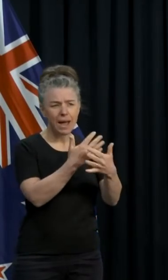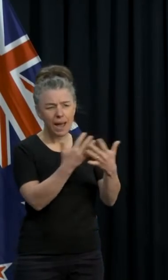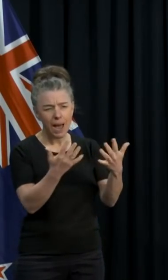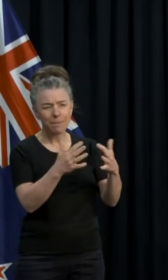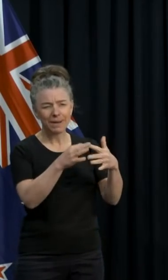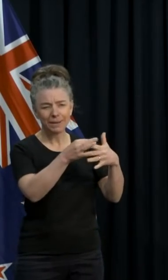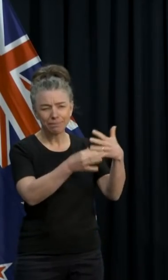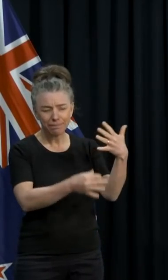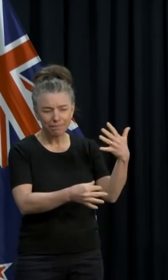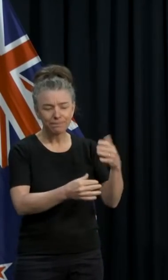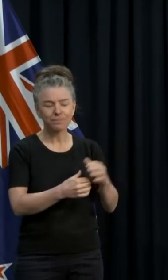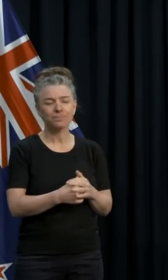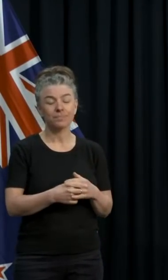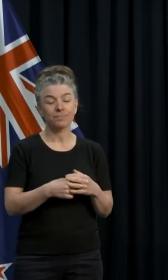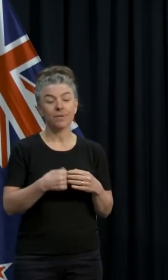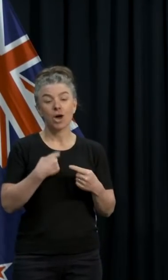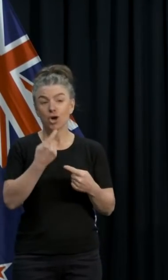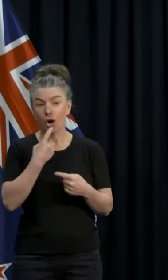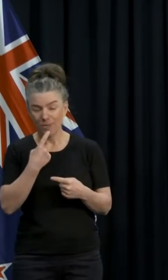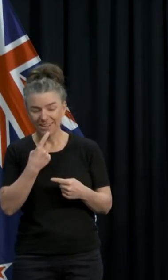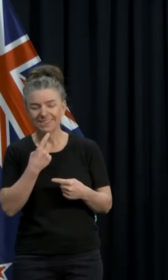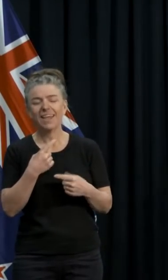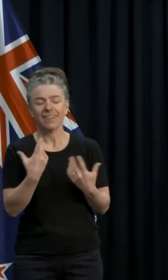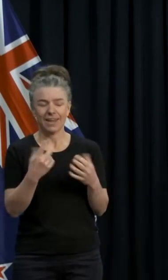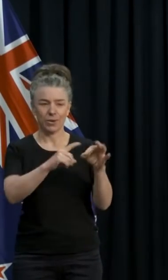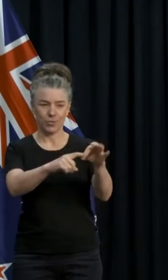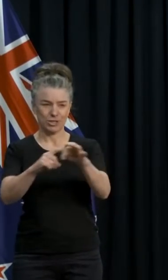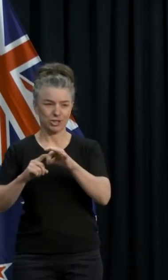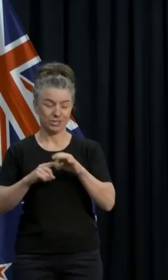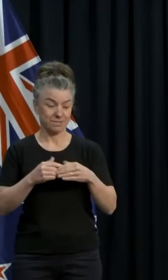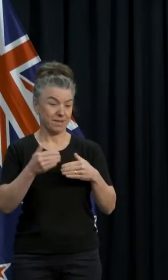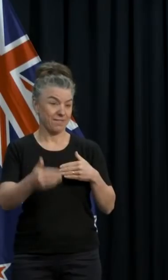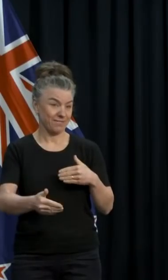make and then we're happy to take your questions.